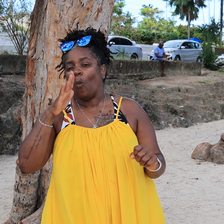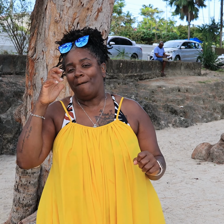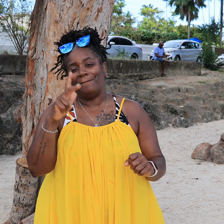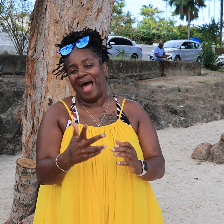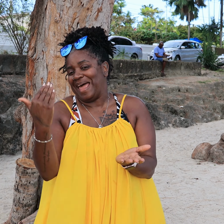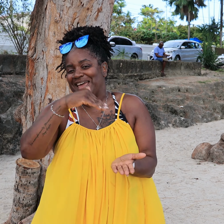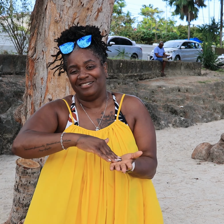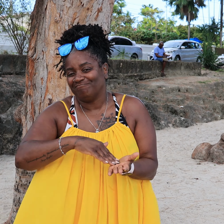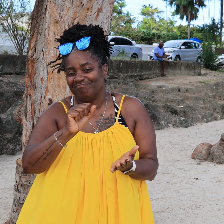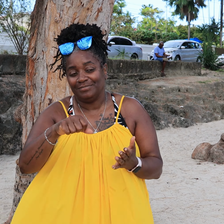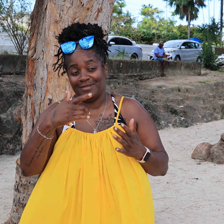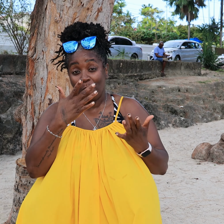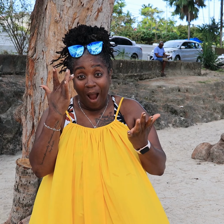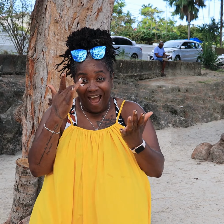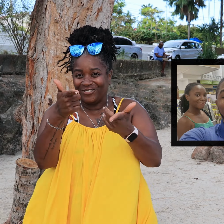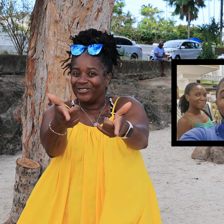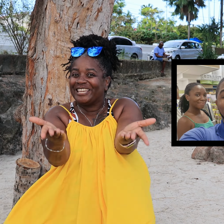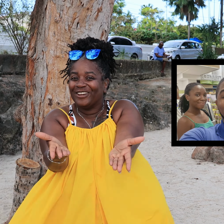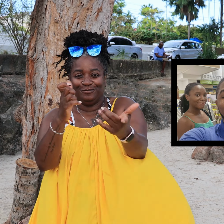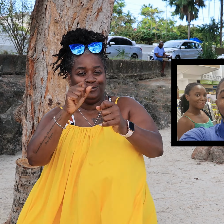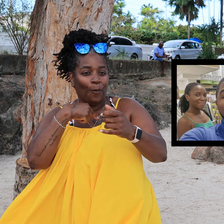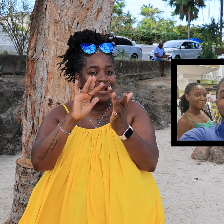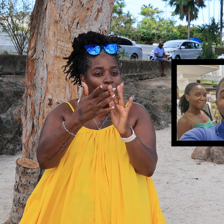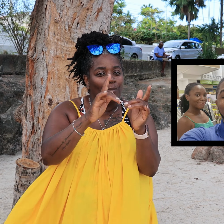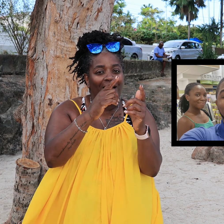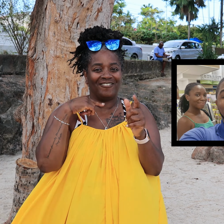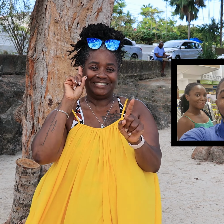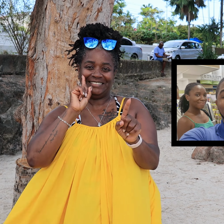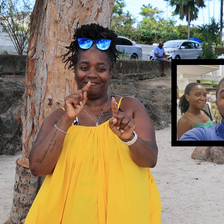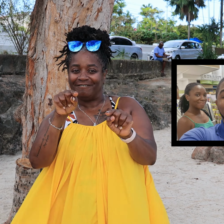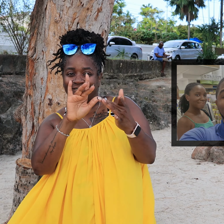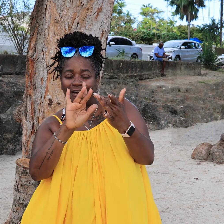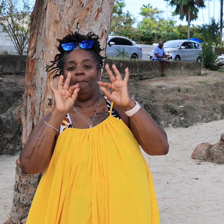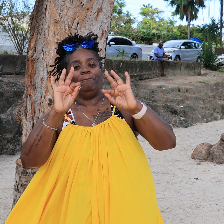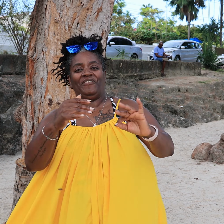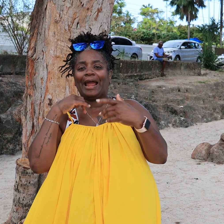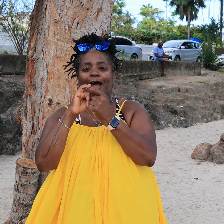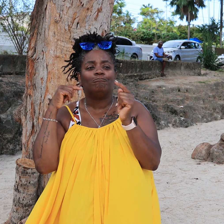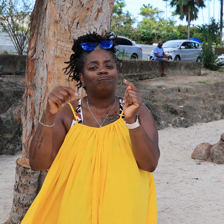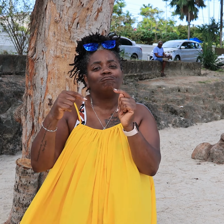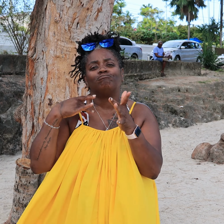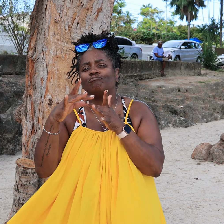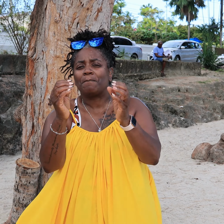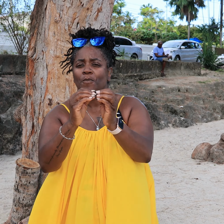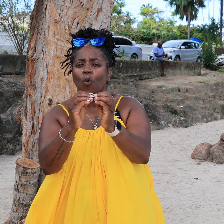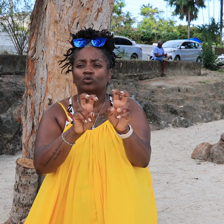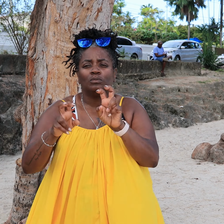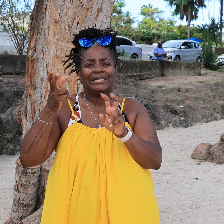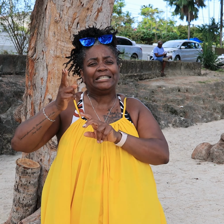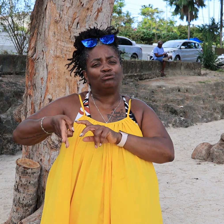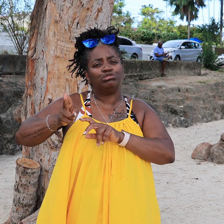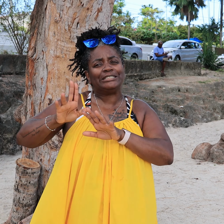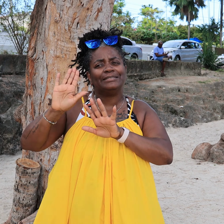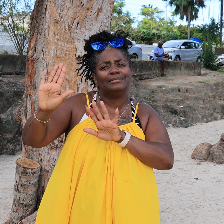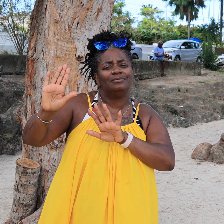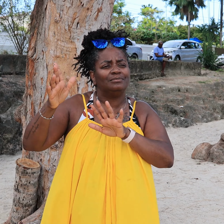love to come back again. Because you're here and then I can connect with the deaf. And that's perfect. I could come and network more. I could learn more